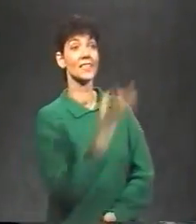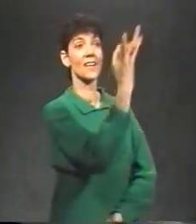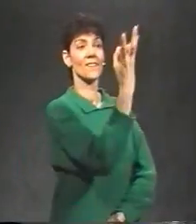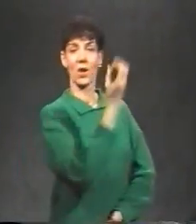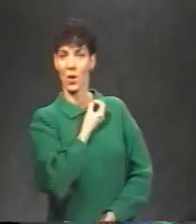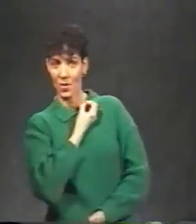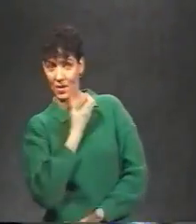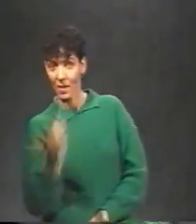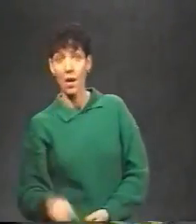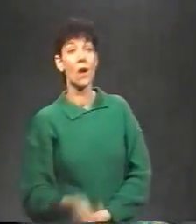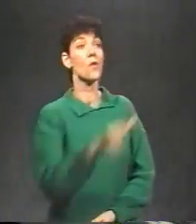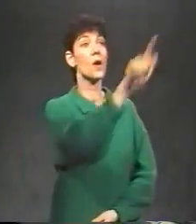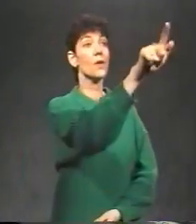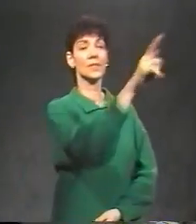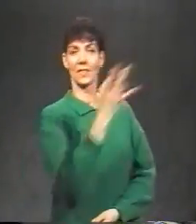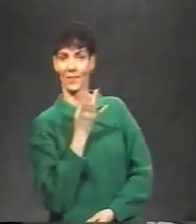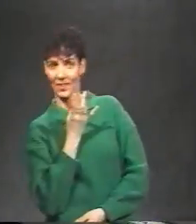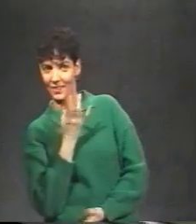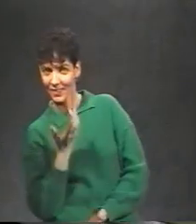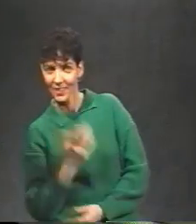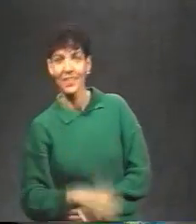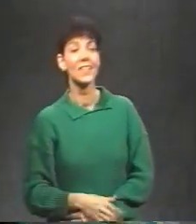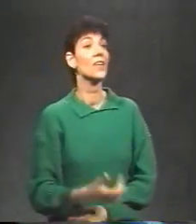right or to the left.